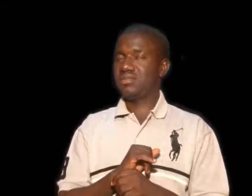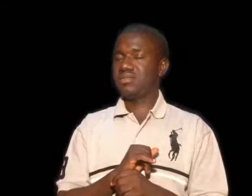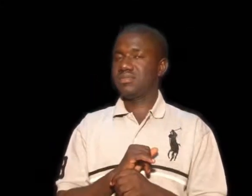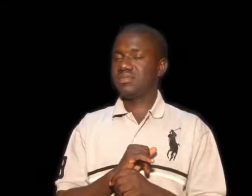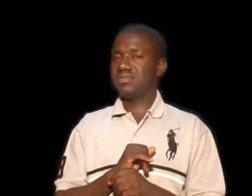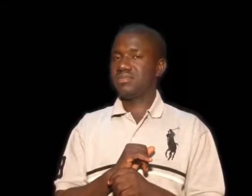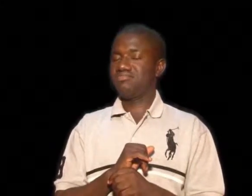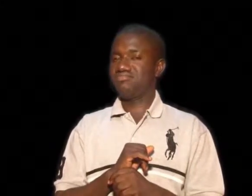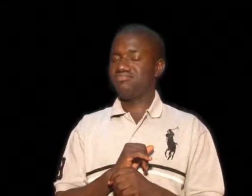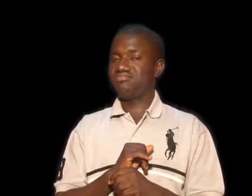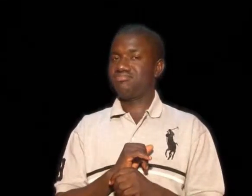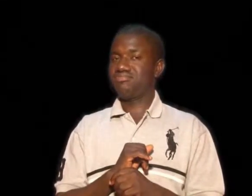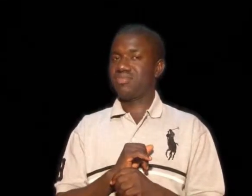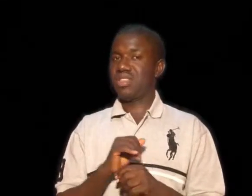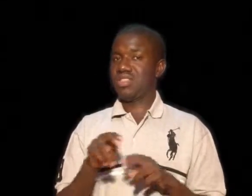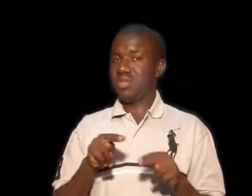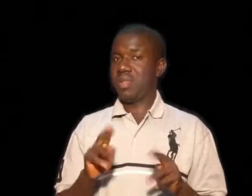Appropriate: specify the disability.